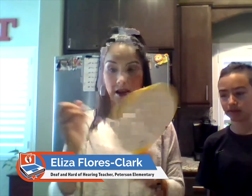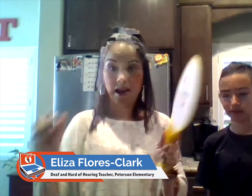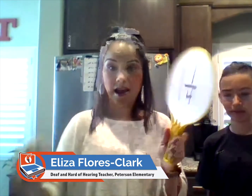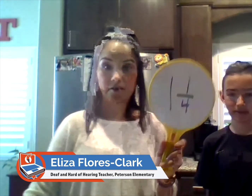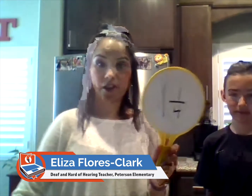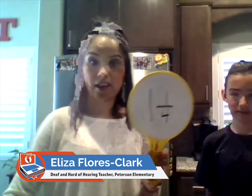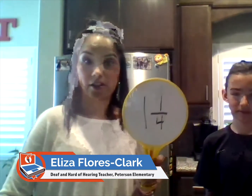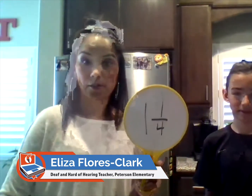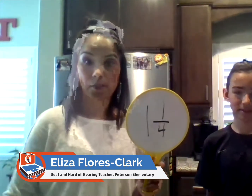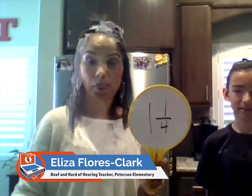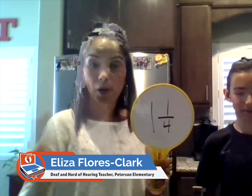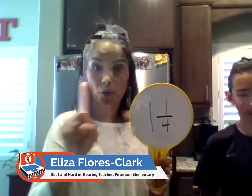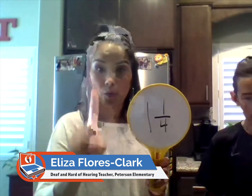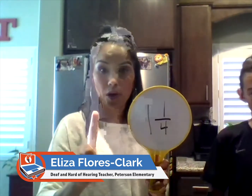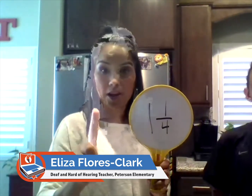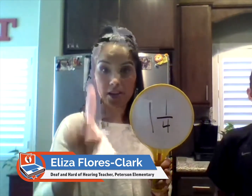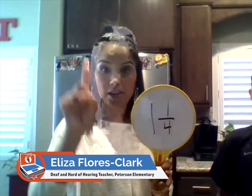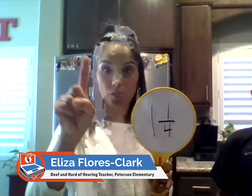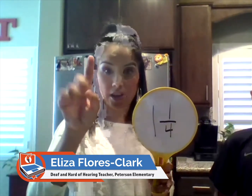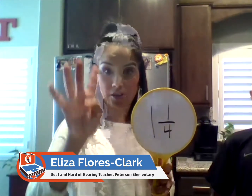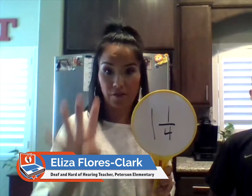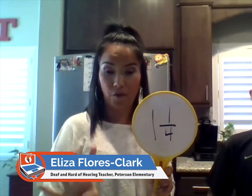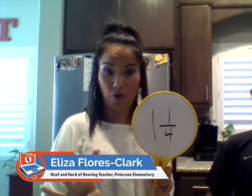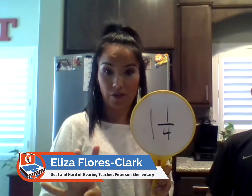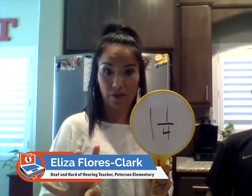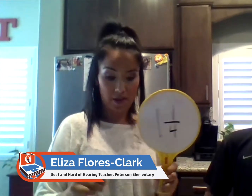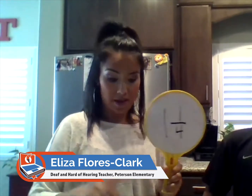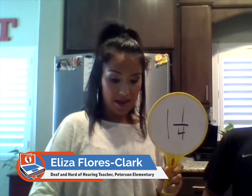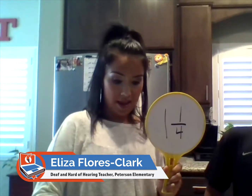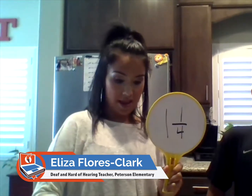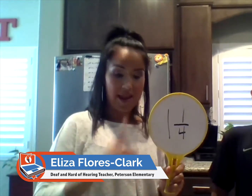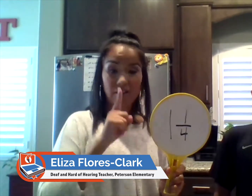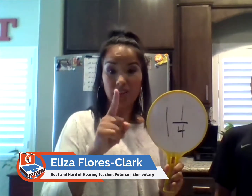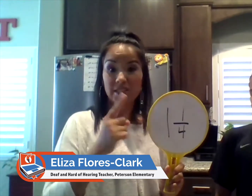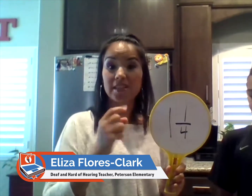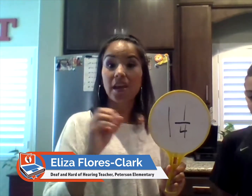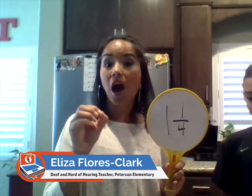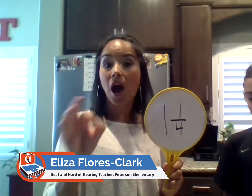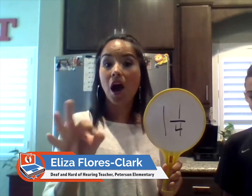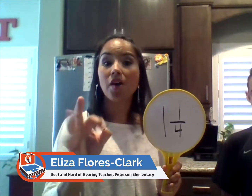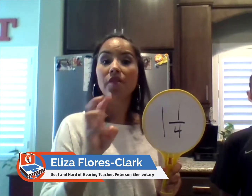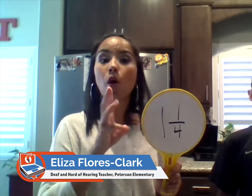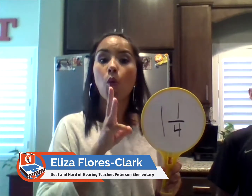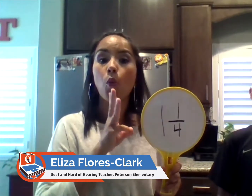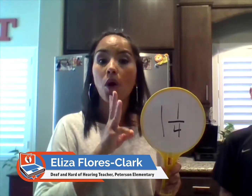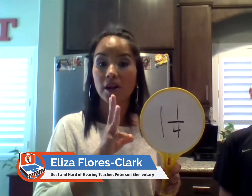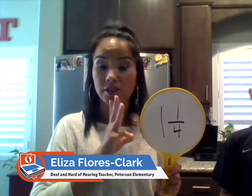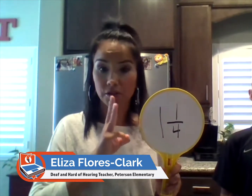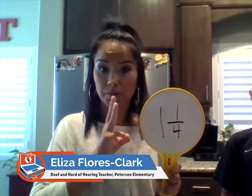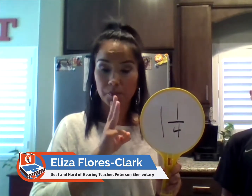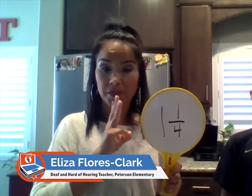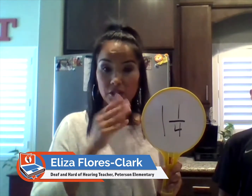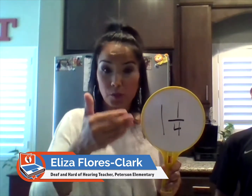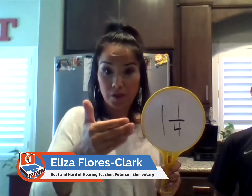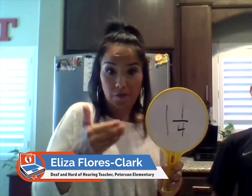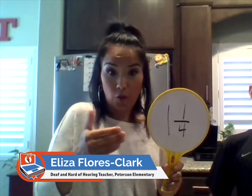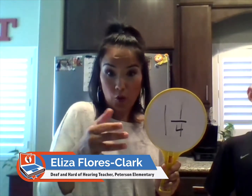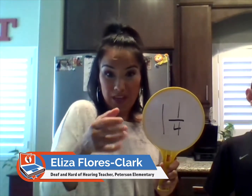have right here, 1 1/4. And actually it says of water. So before we get